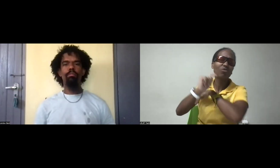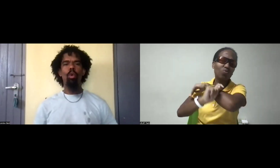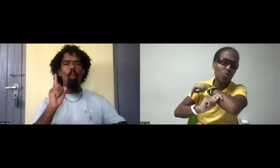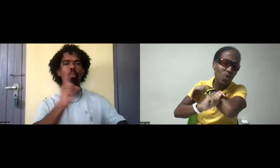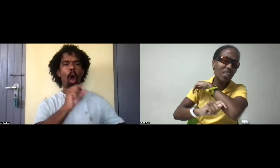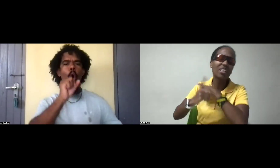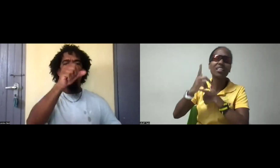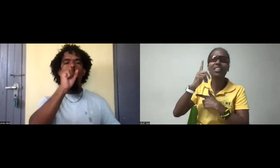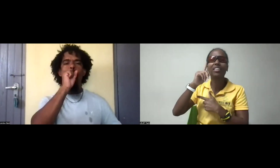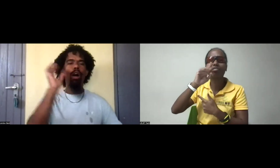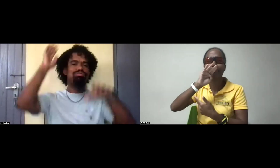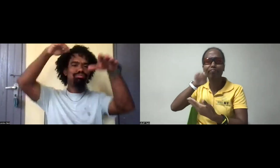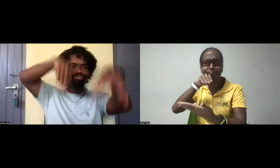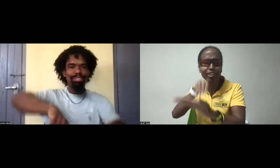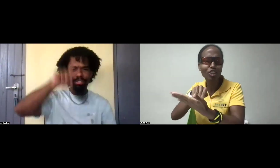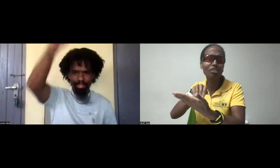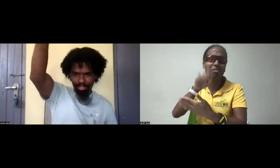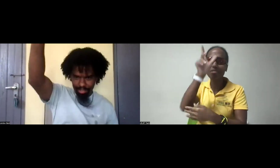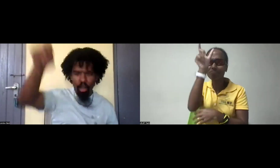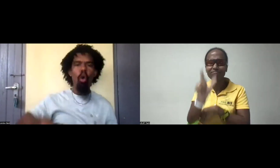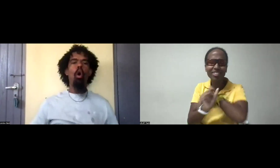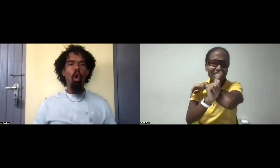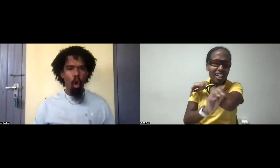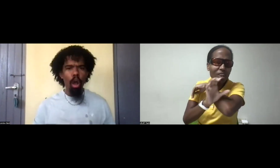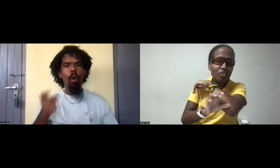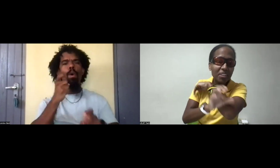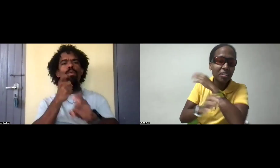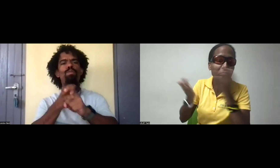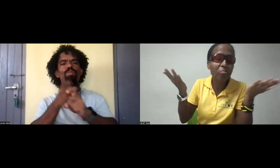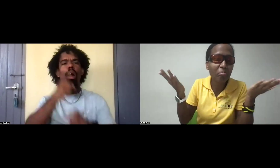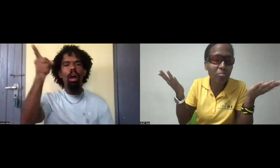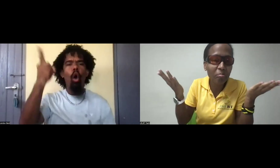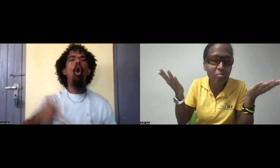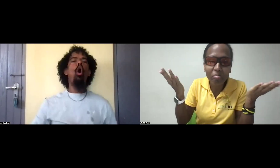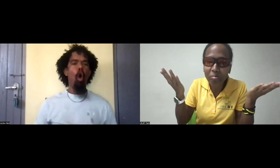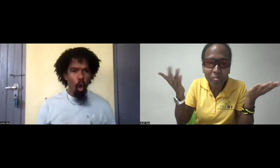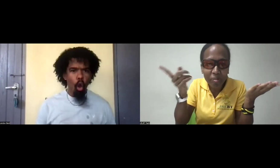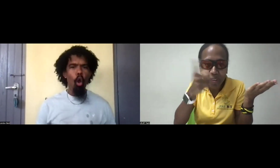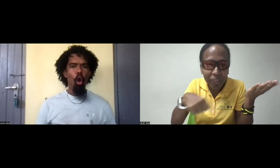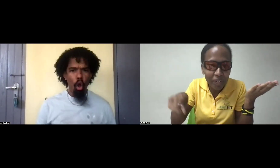could Saint Anne, Lonnie Manchester, Saint Catherine.